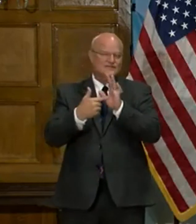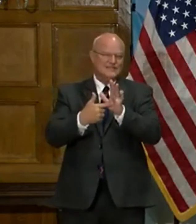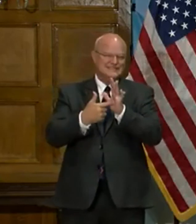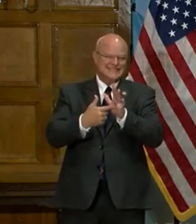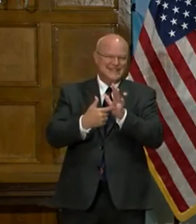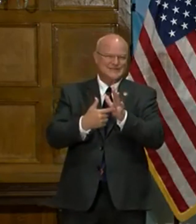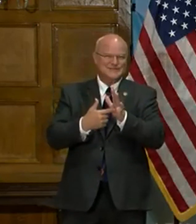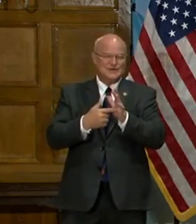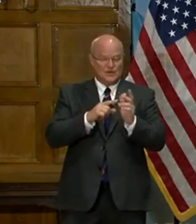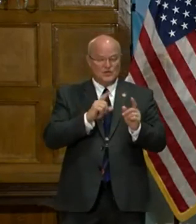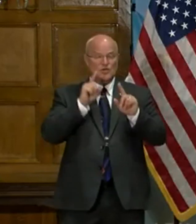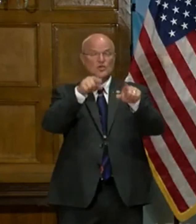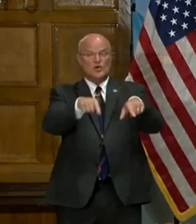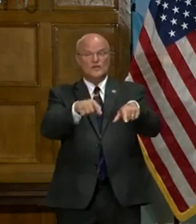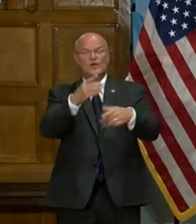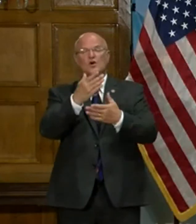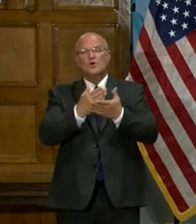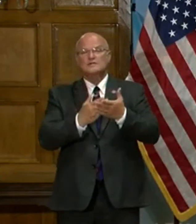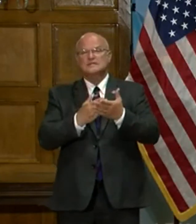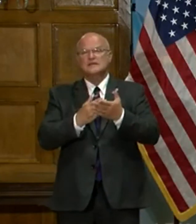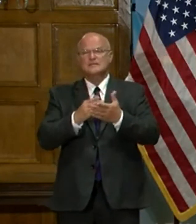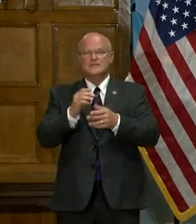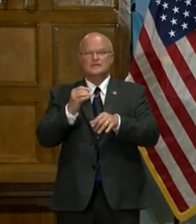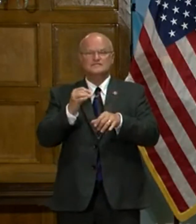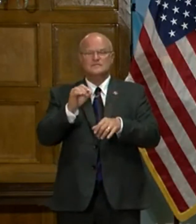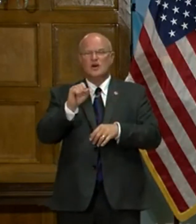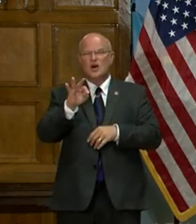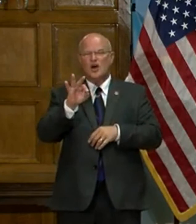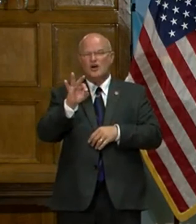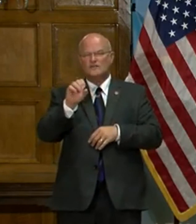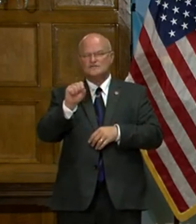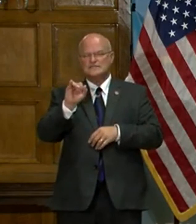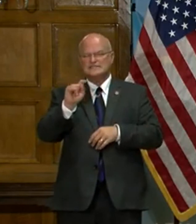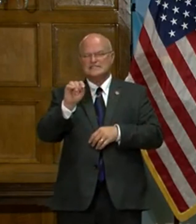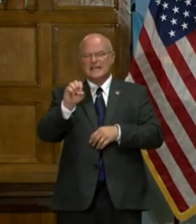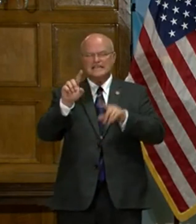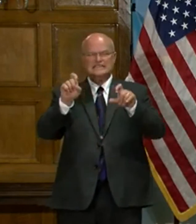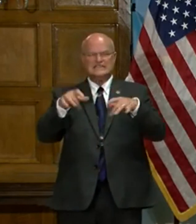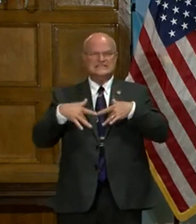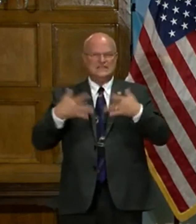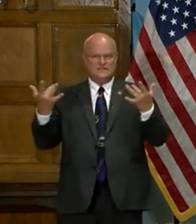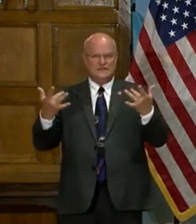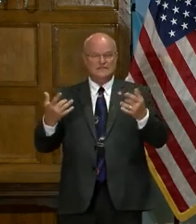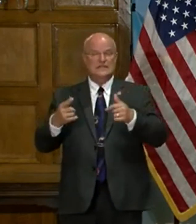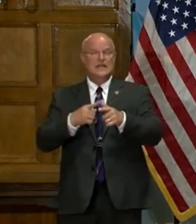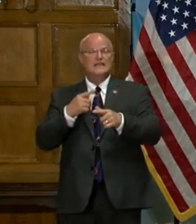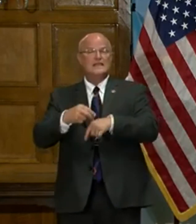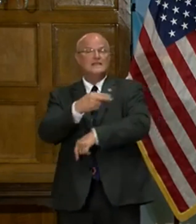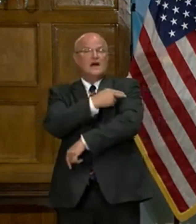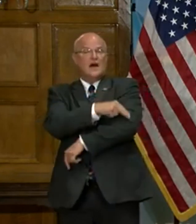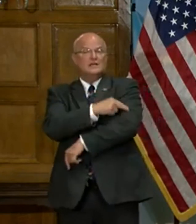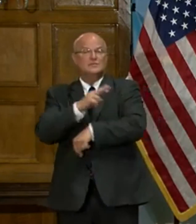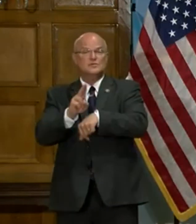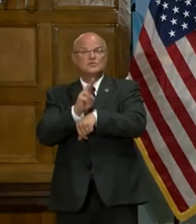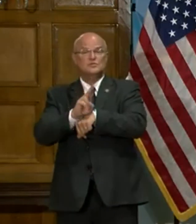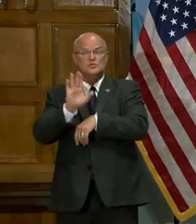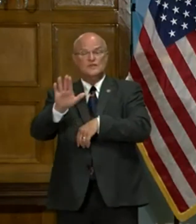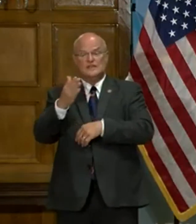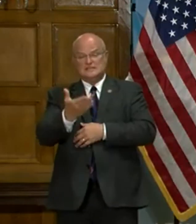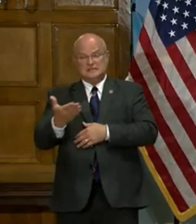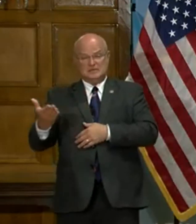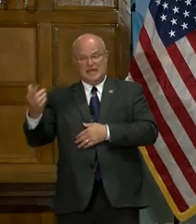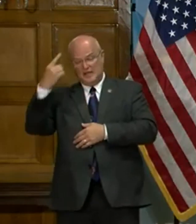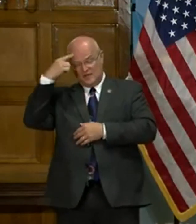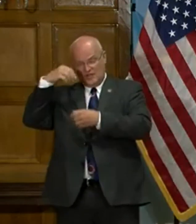example, could go there, or some of these off-site testing events. And then the hospitals are able to use their reagents, their